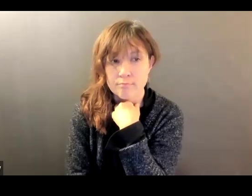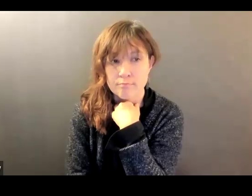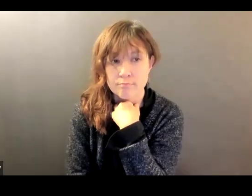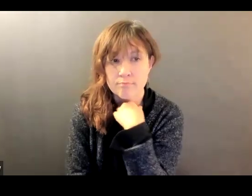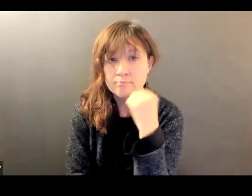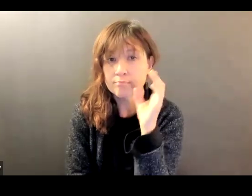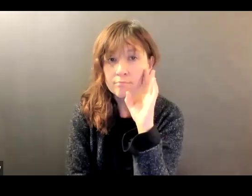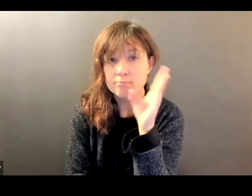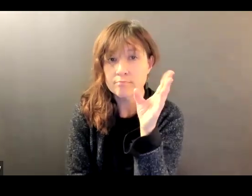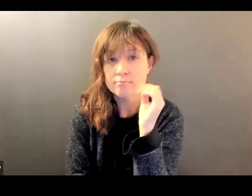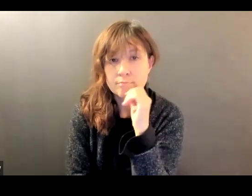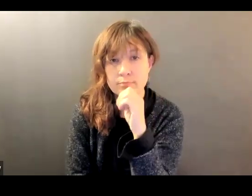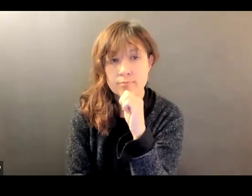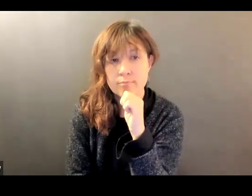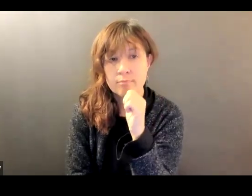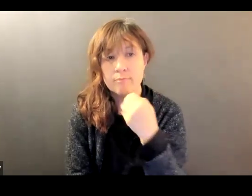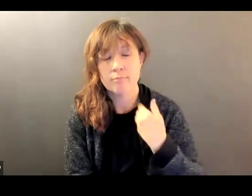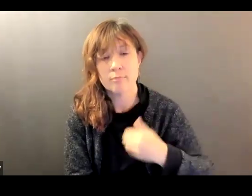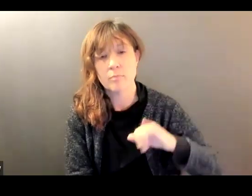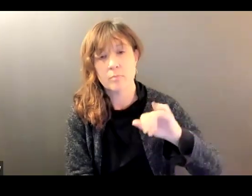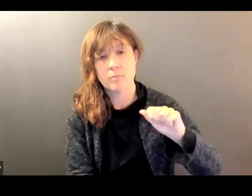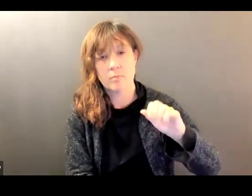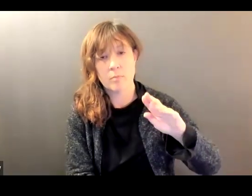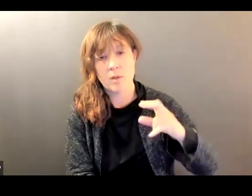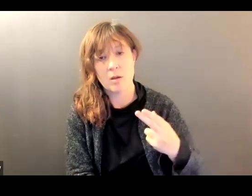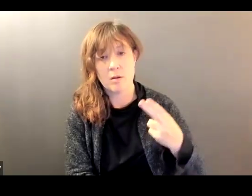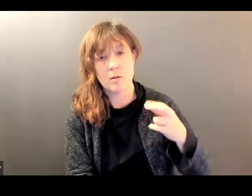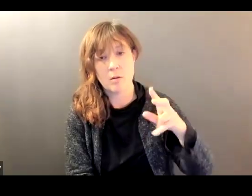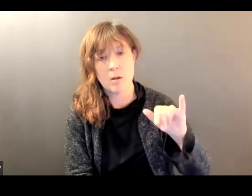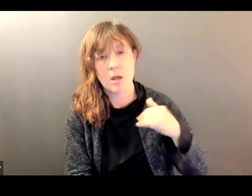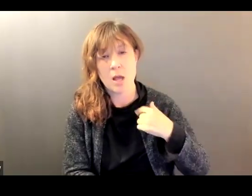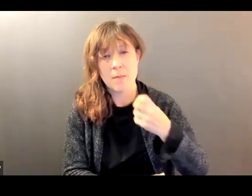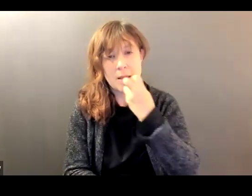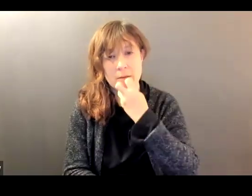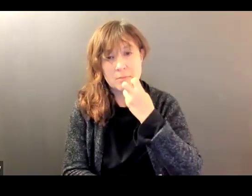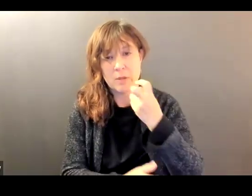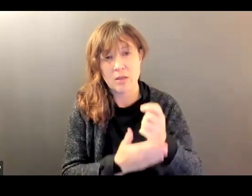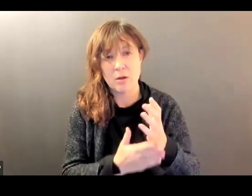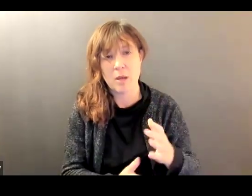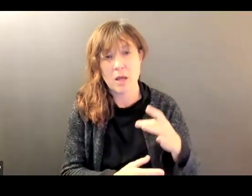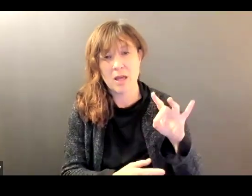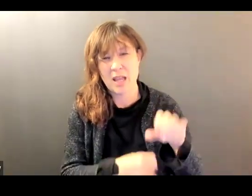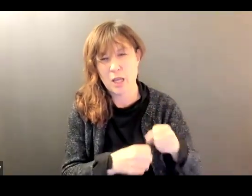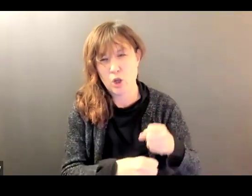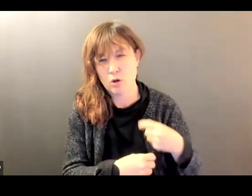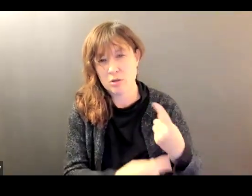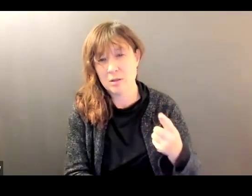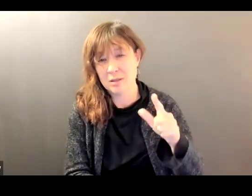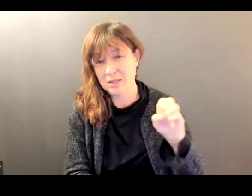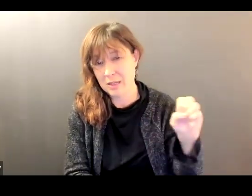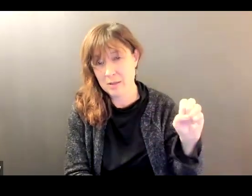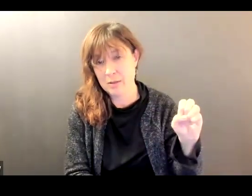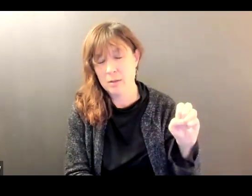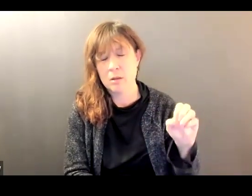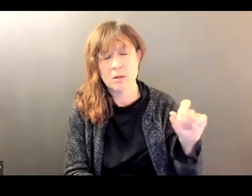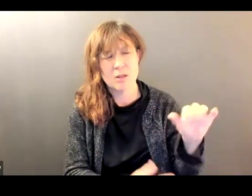Hello, my name is Jabara Harley, and I have been a speech therapist at the Lee Academy Pilot School for 8 years. Lee Academy is a unique,